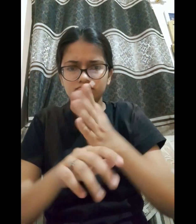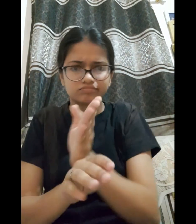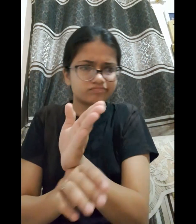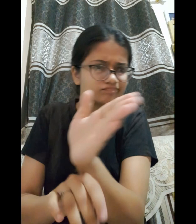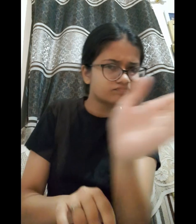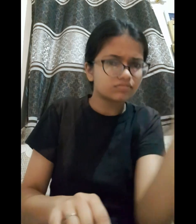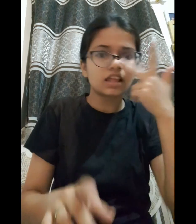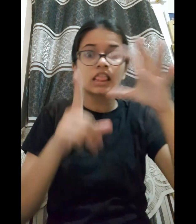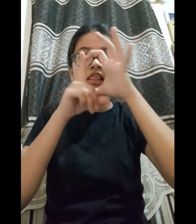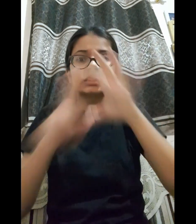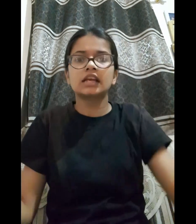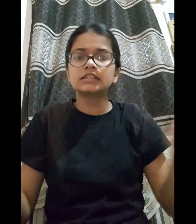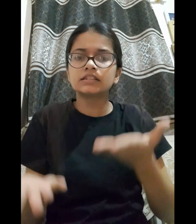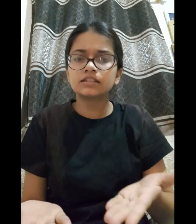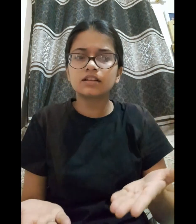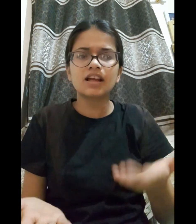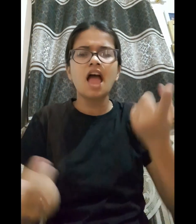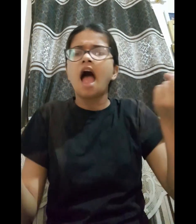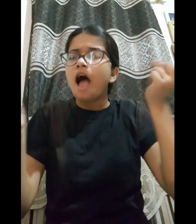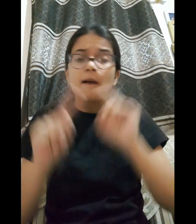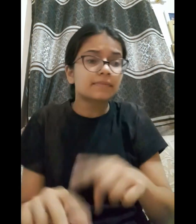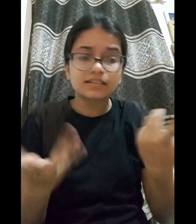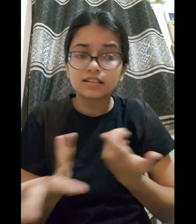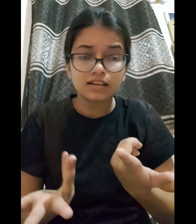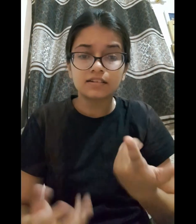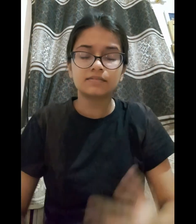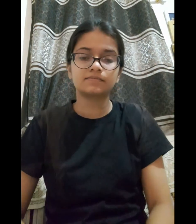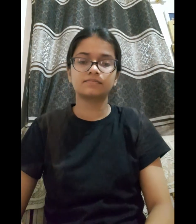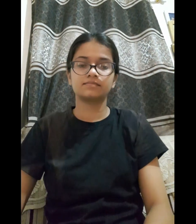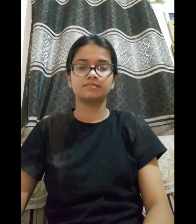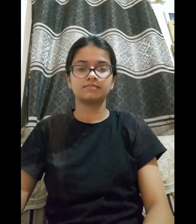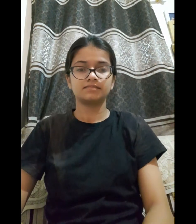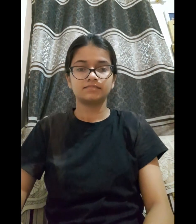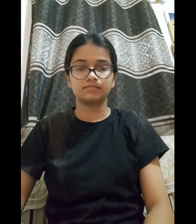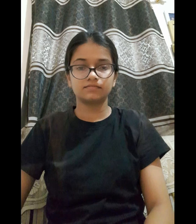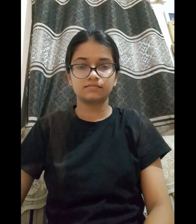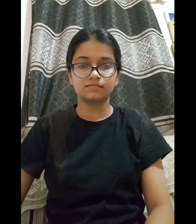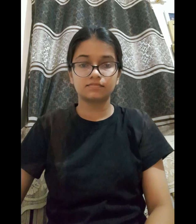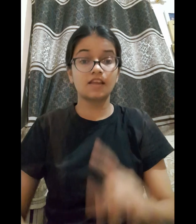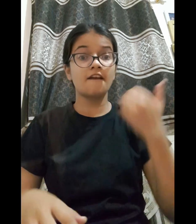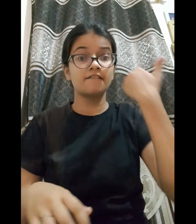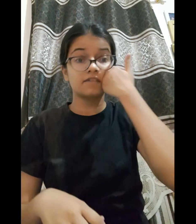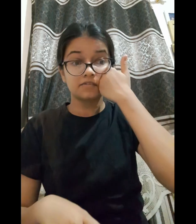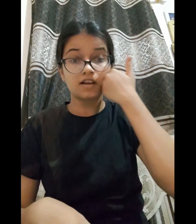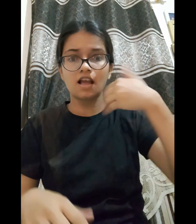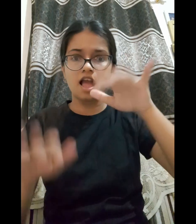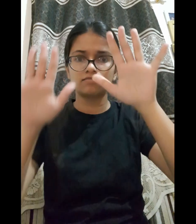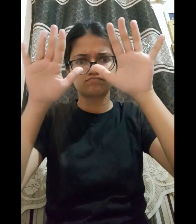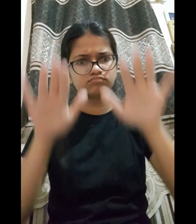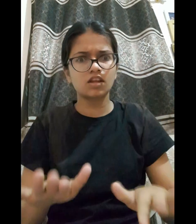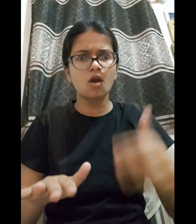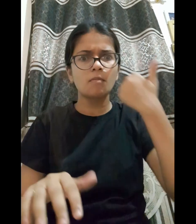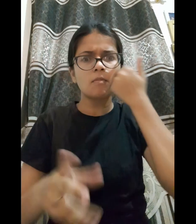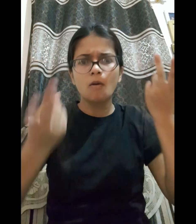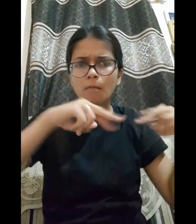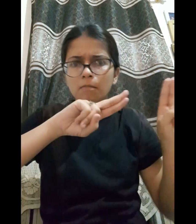is the dangerous turn and what happens? The fever had settled, it comes back.